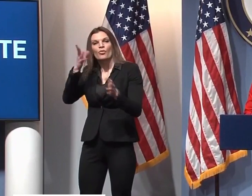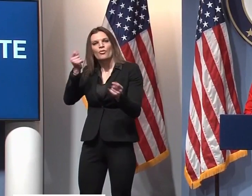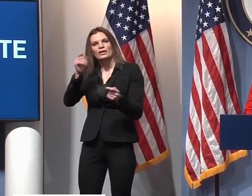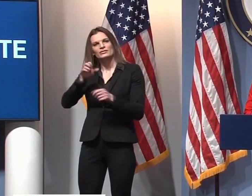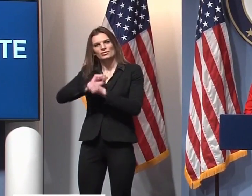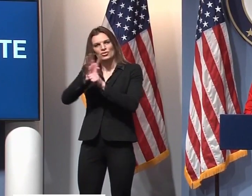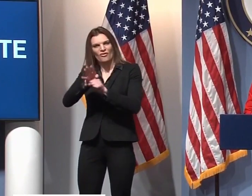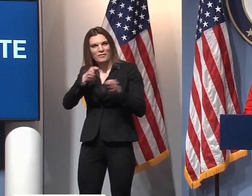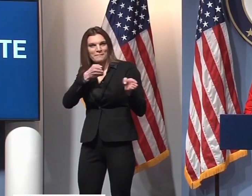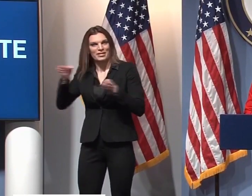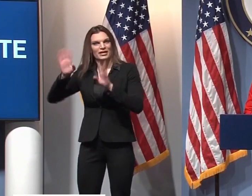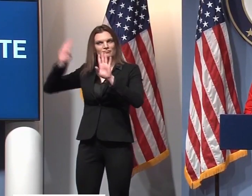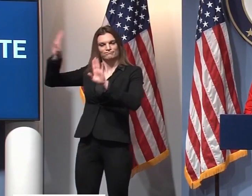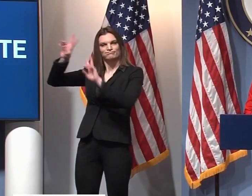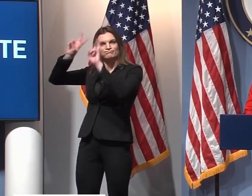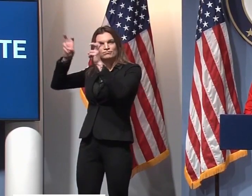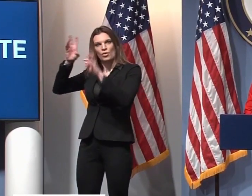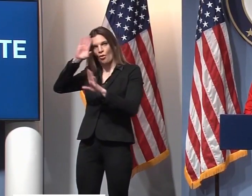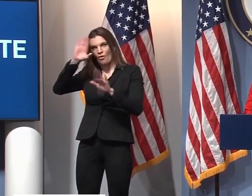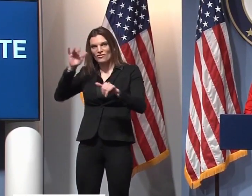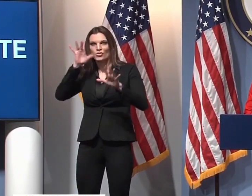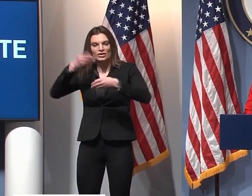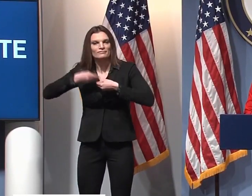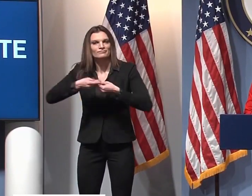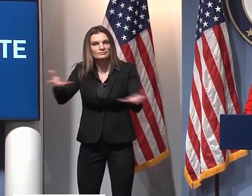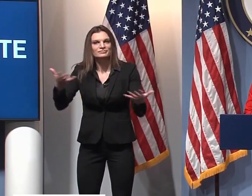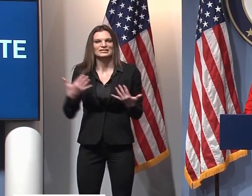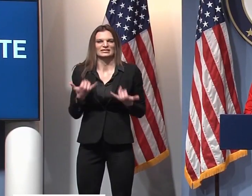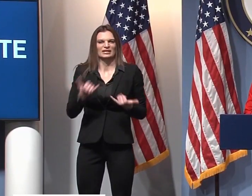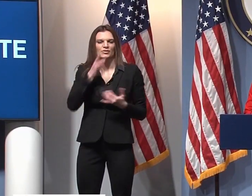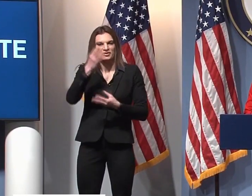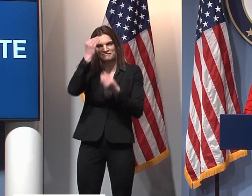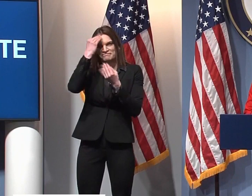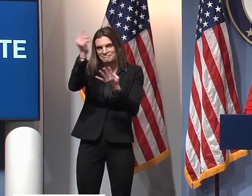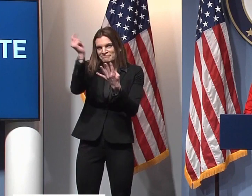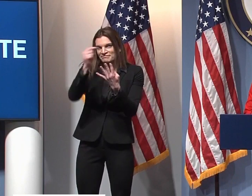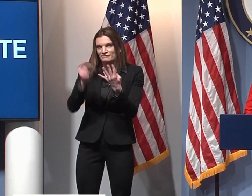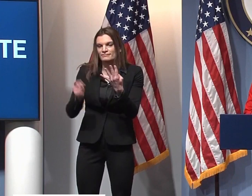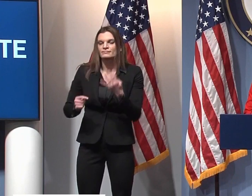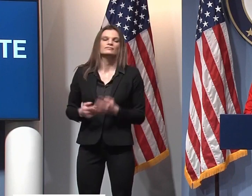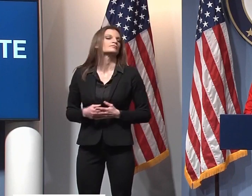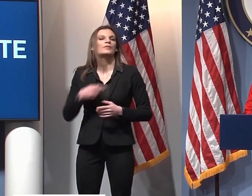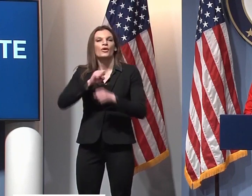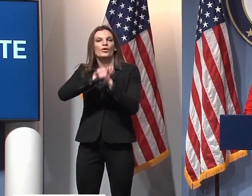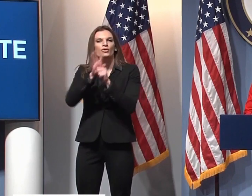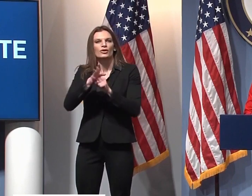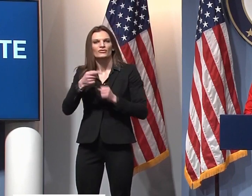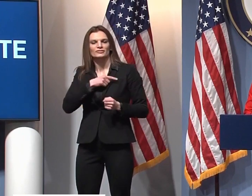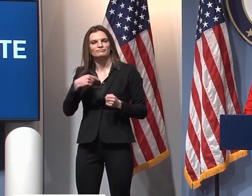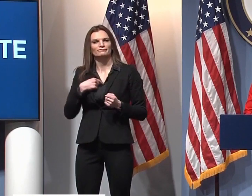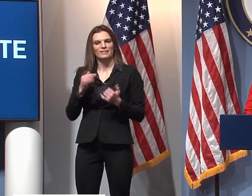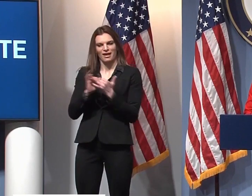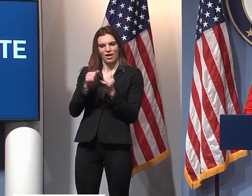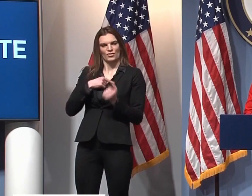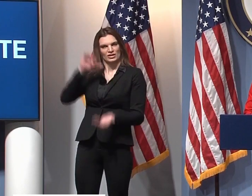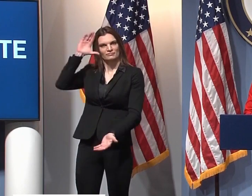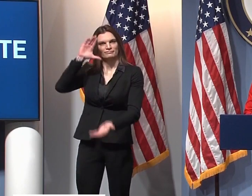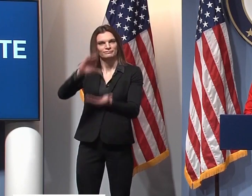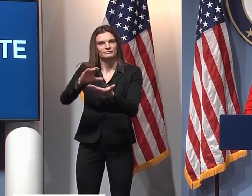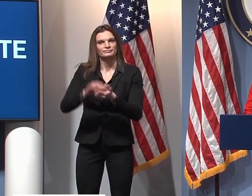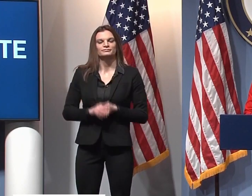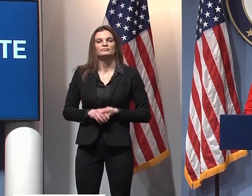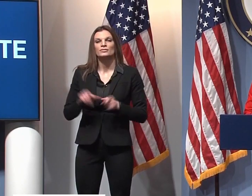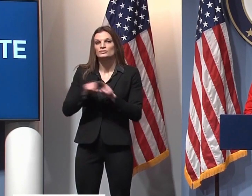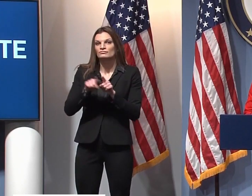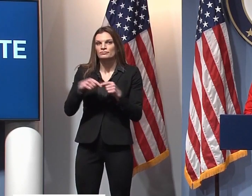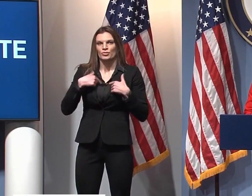and a new budget. Today, in addition to updating you on our continued COVID response and ongoing efforts to pass the